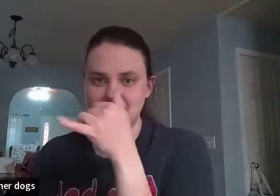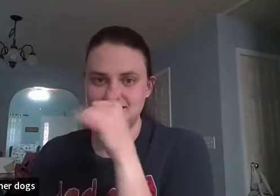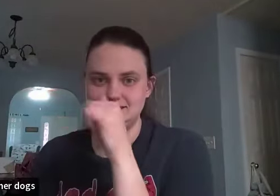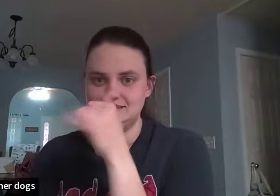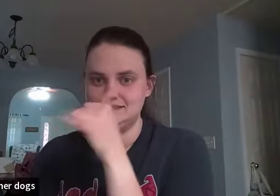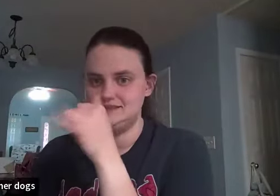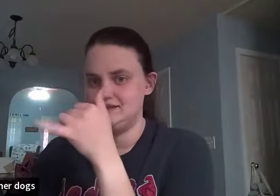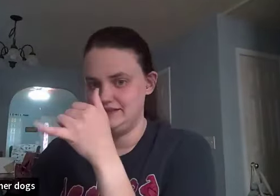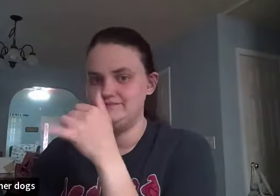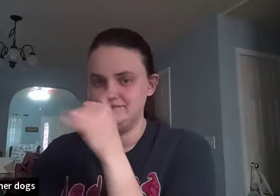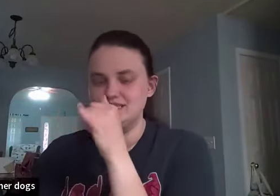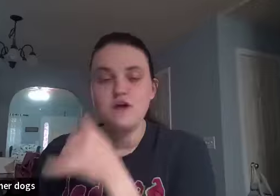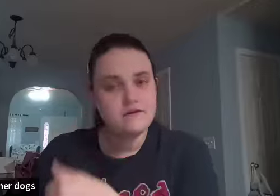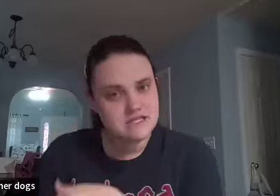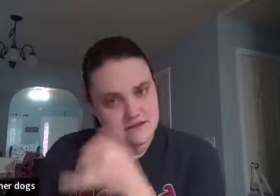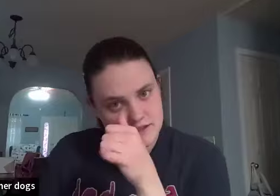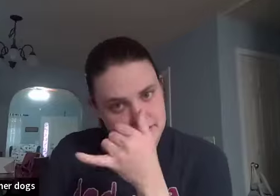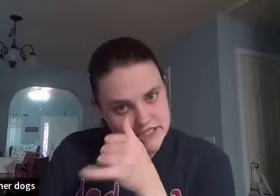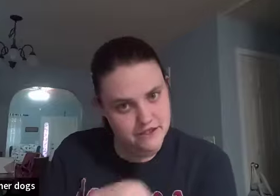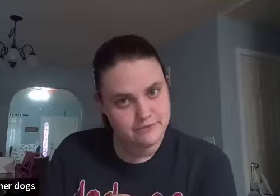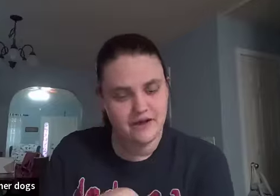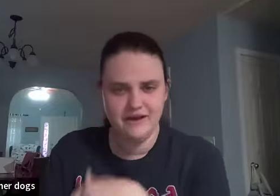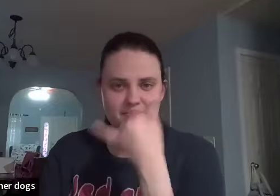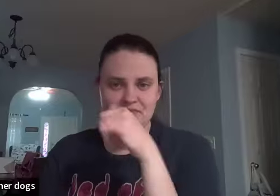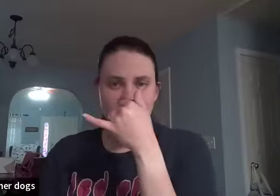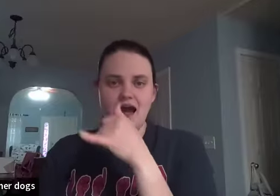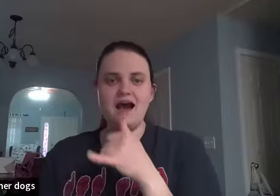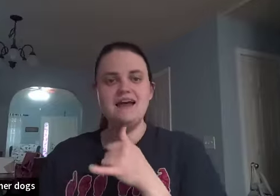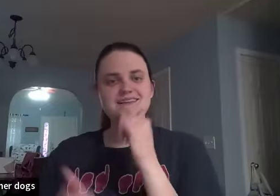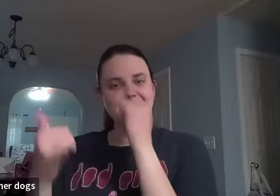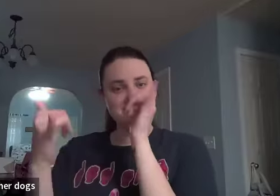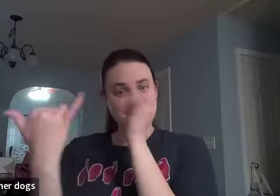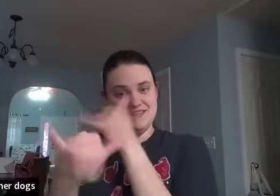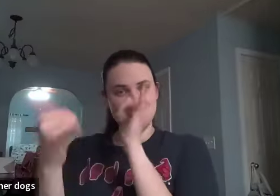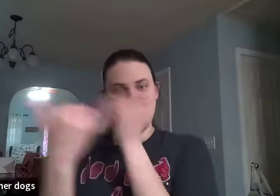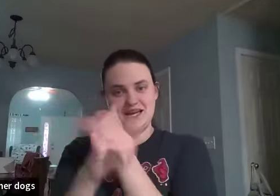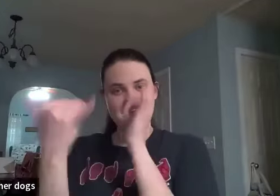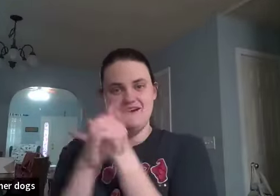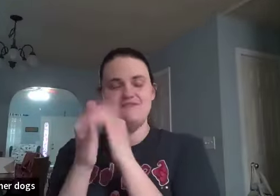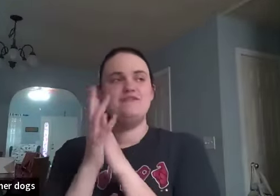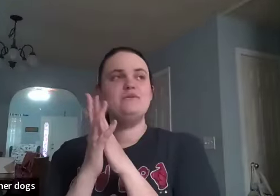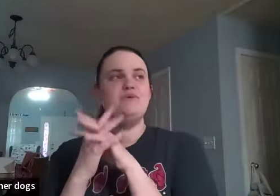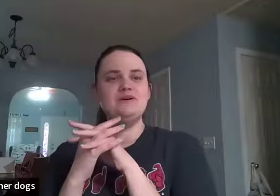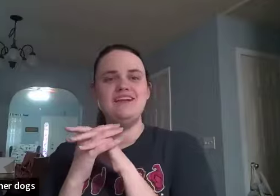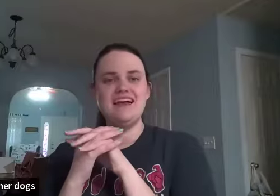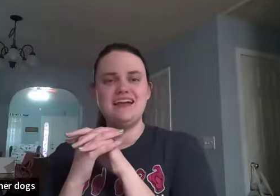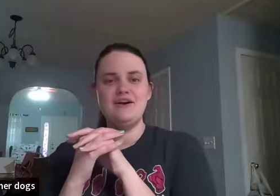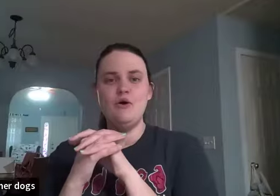silly, silly. So obviously this one's much easier. I like to say this one for more like,